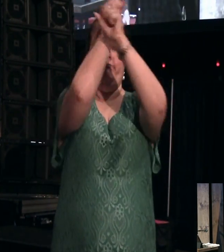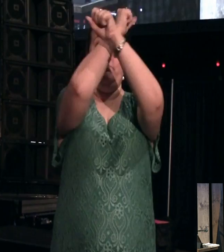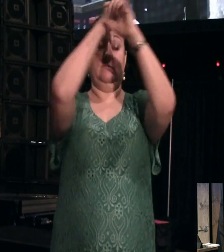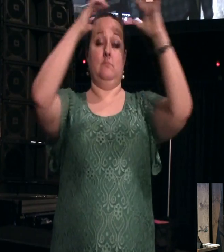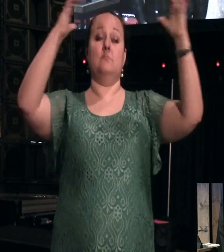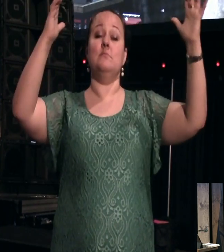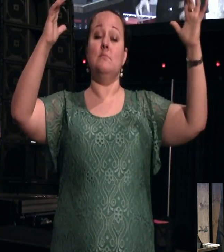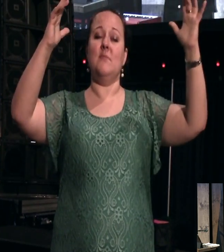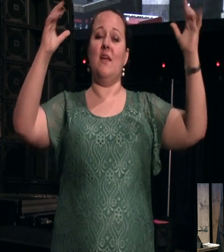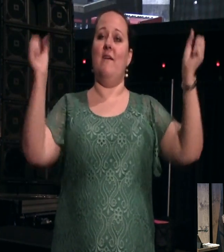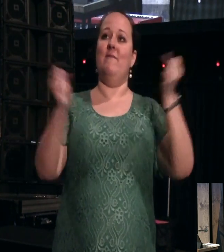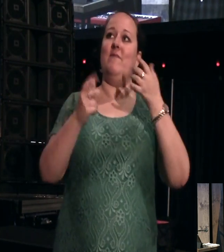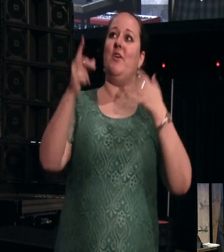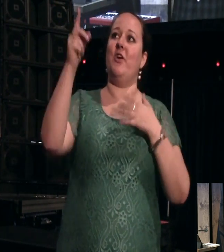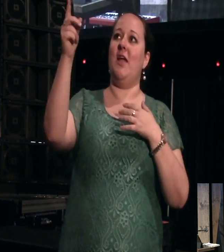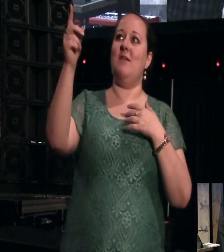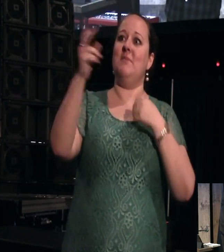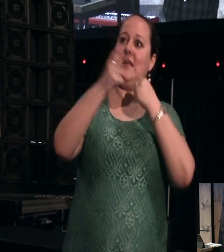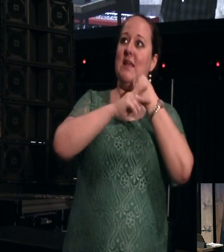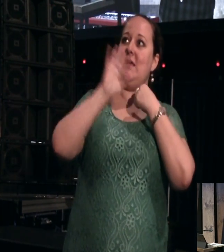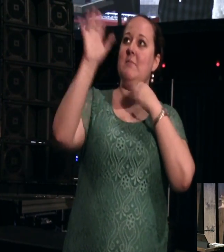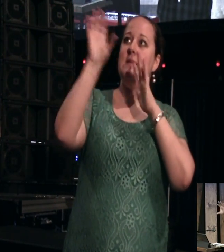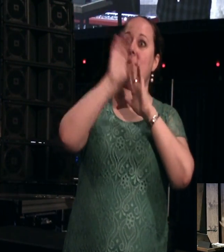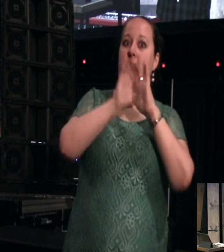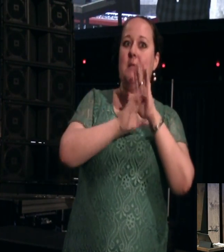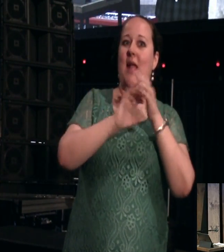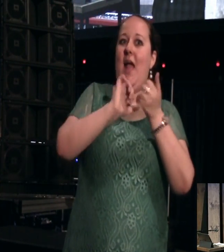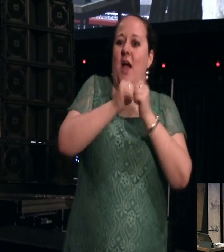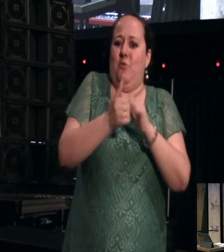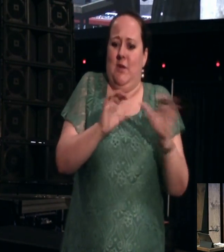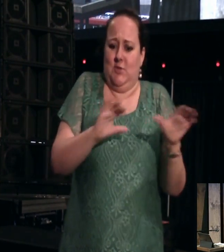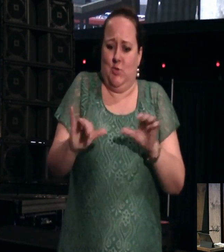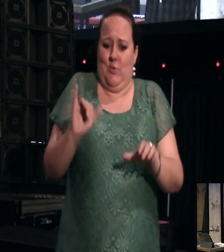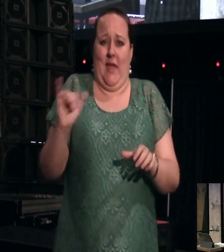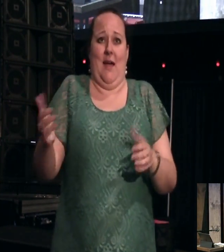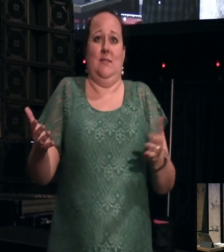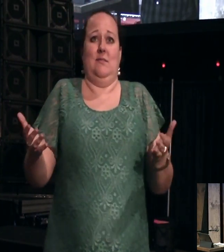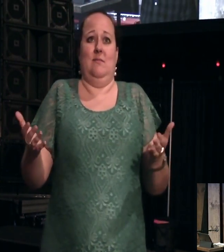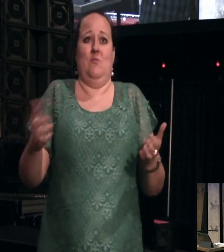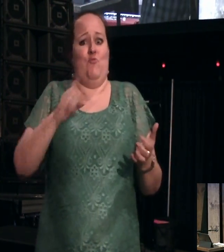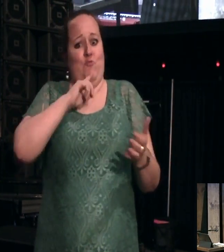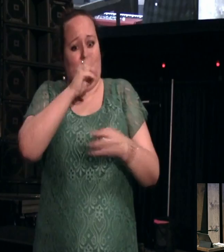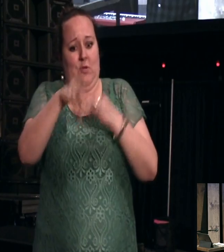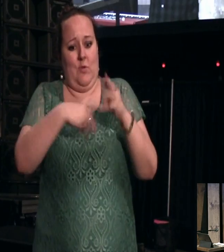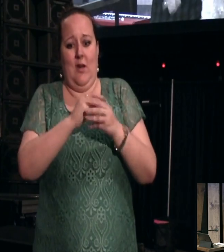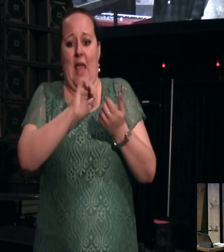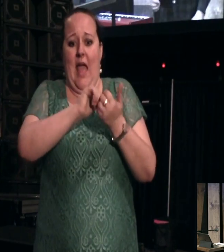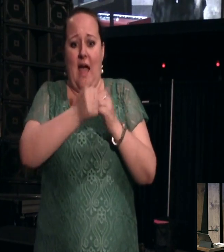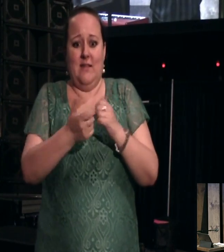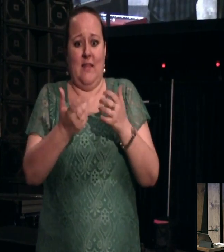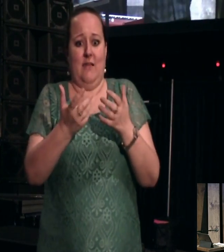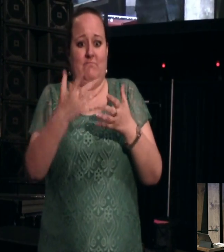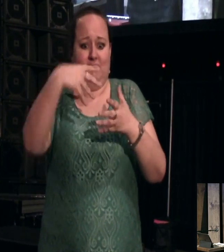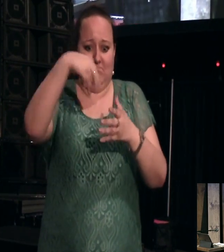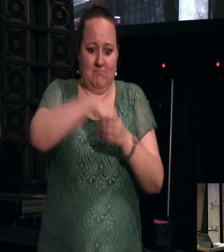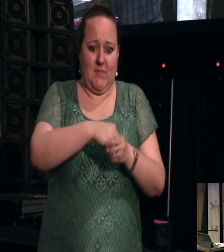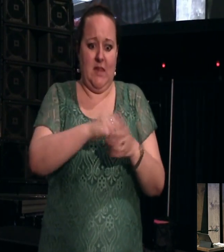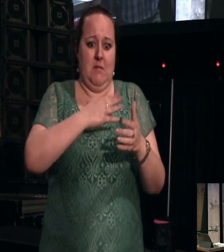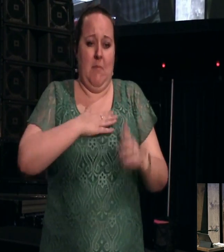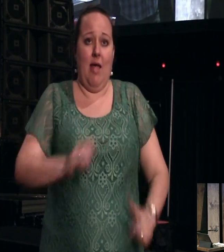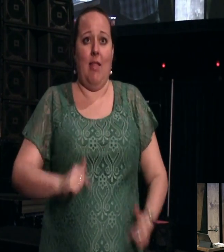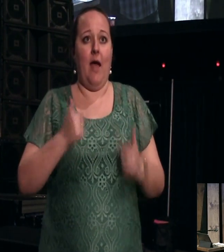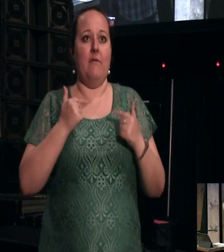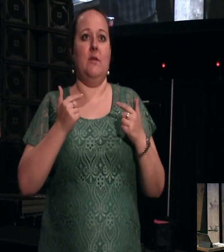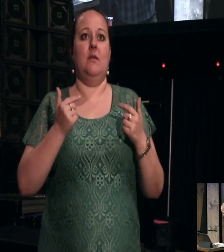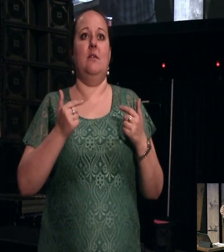Now, that's a big vision. That's a tall task, to fear God and keep his commandments. How do we get there? Like, practically, how does